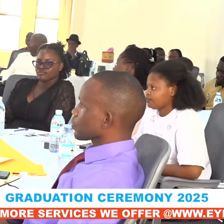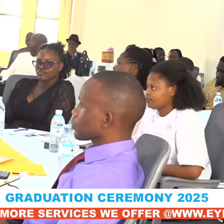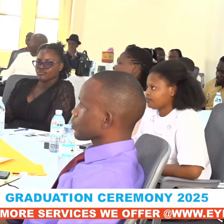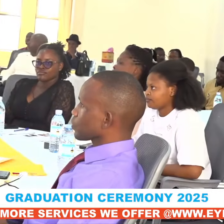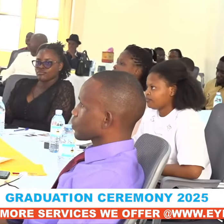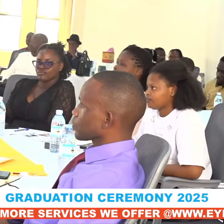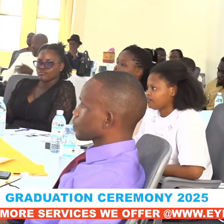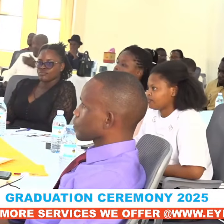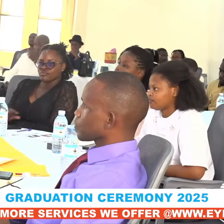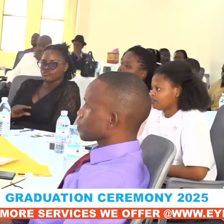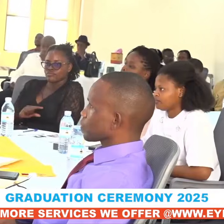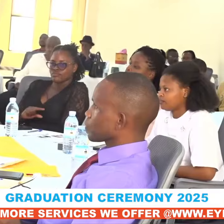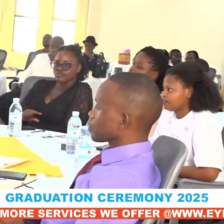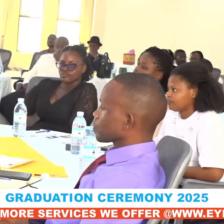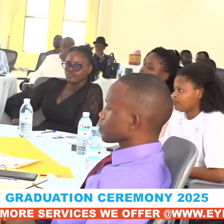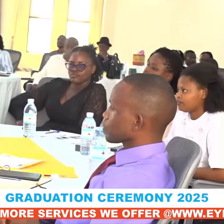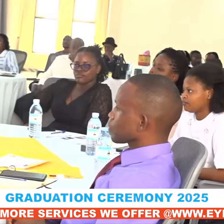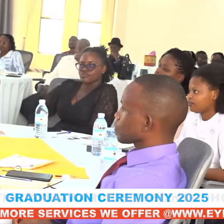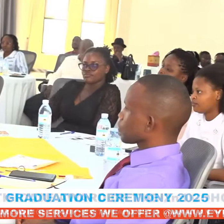gentlemen.